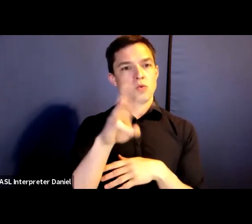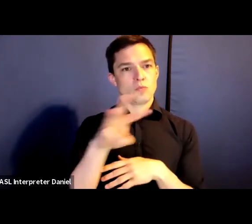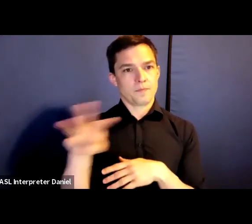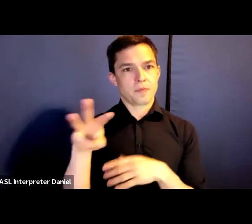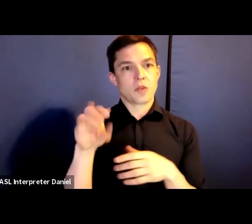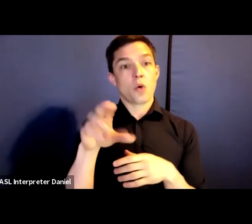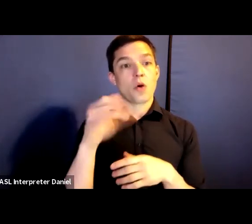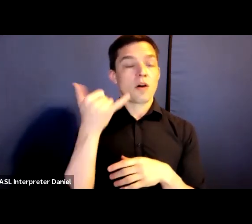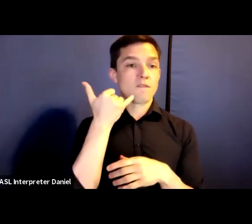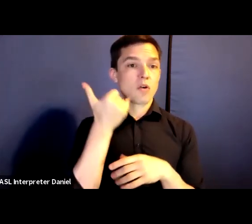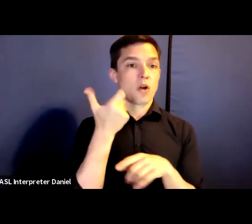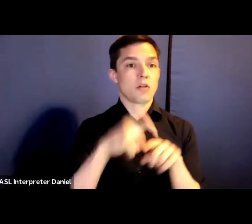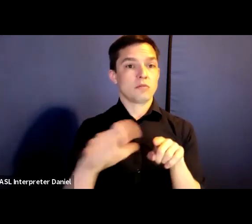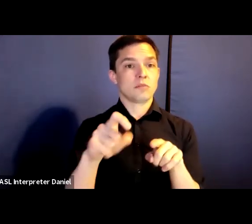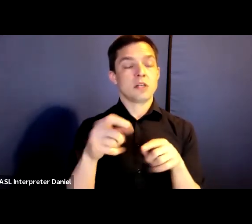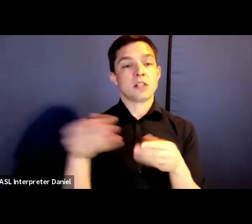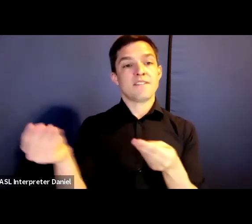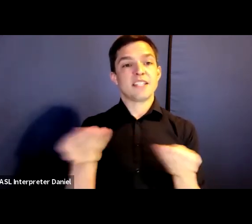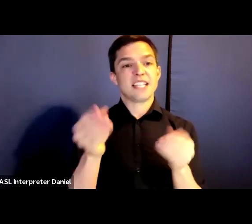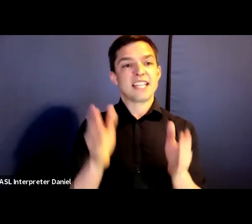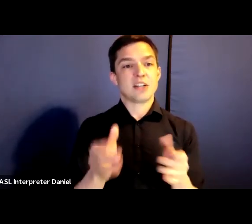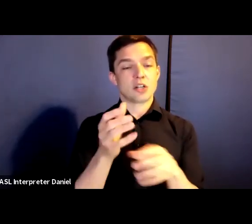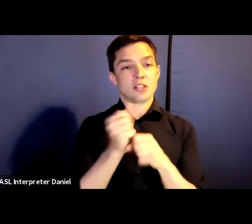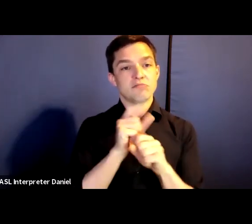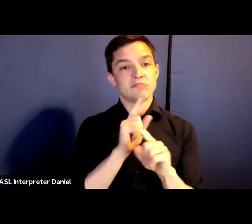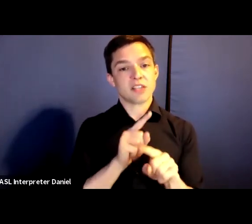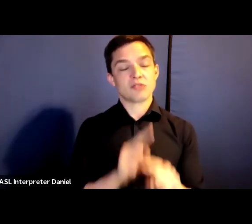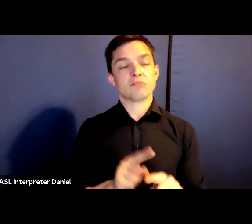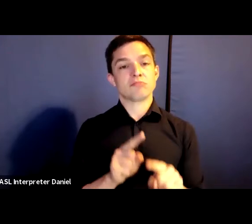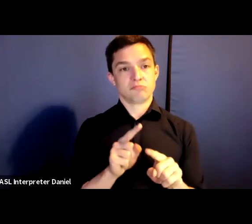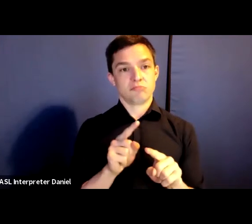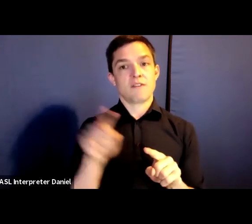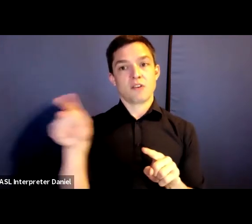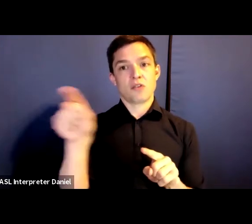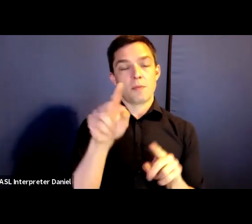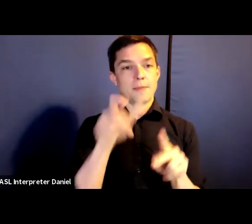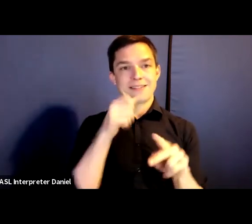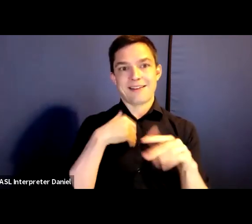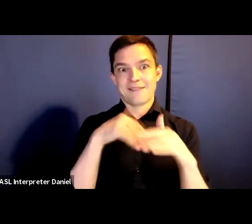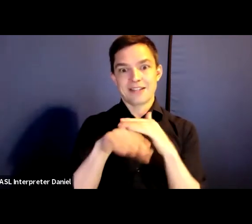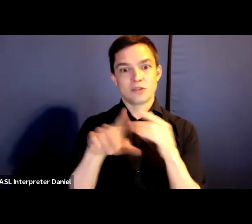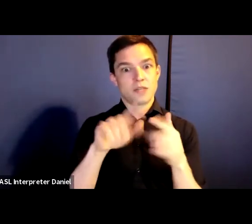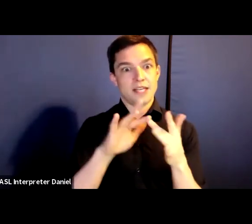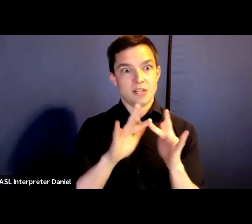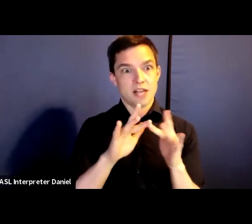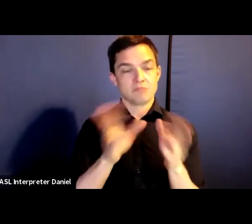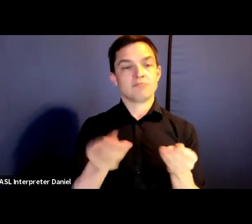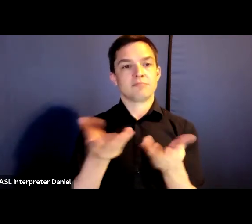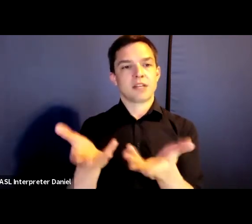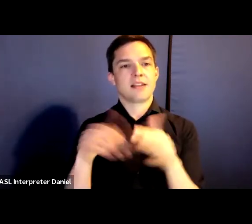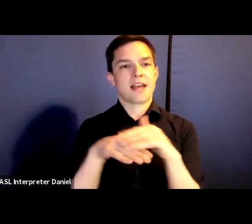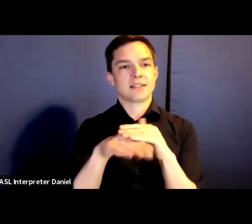call, the facilitator could receive the answer from visually impaired people who did not have access to the internet. The training